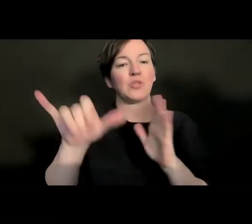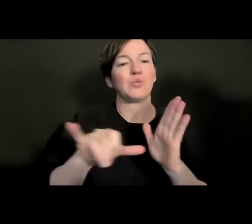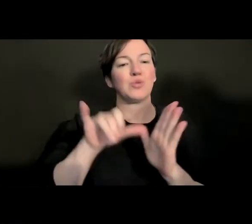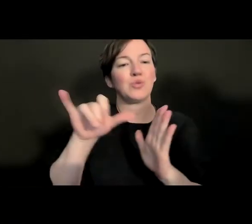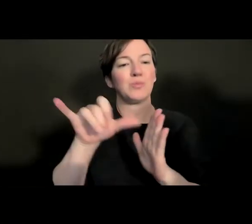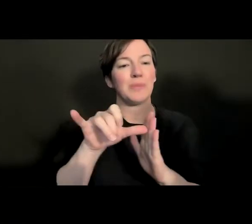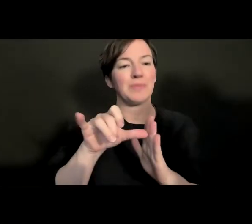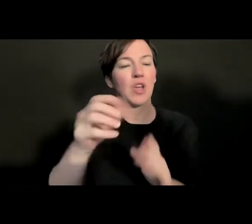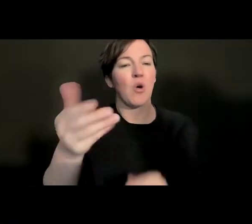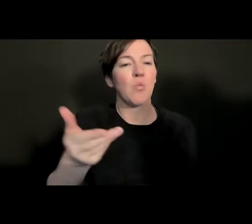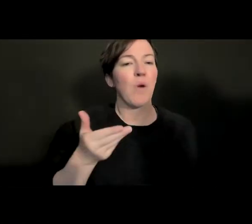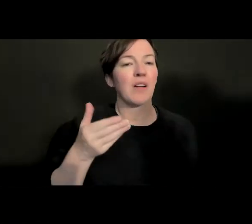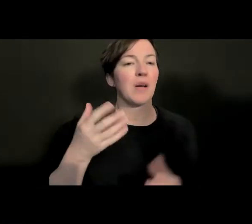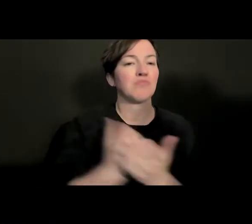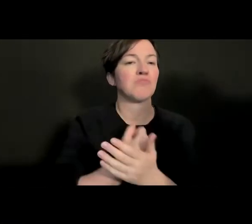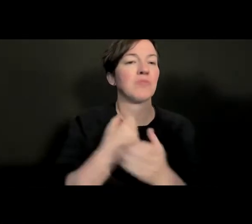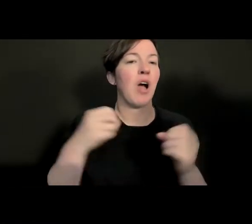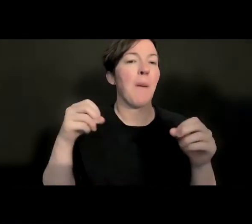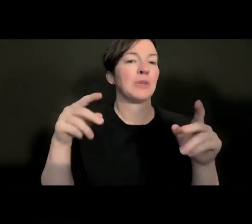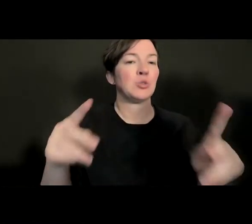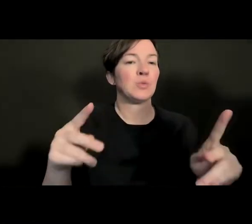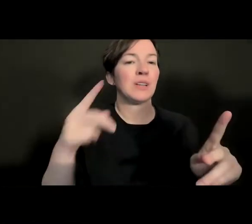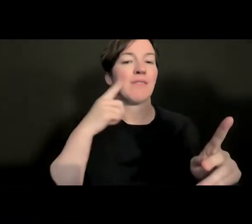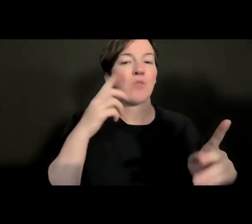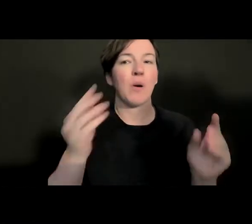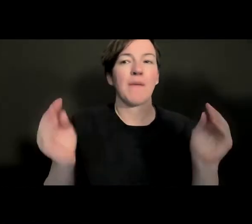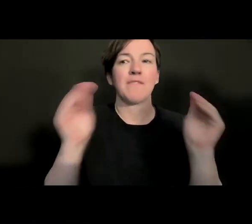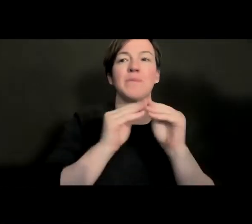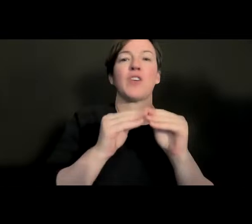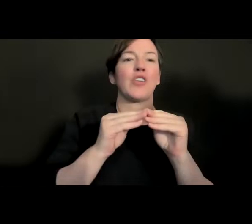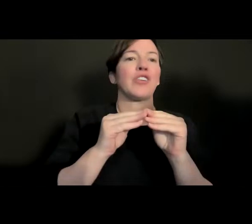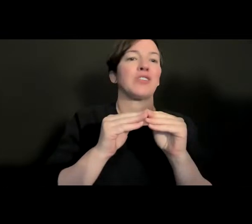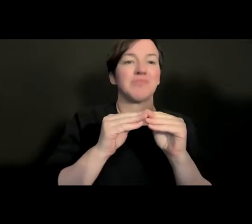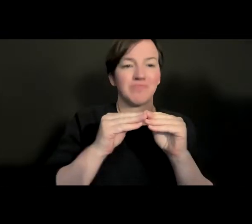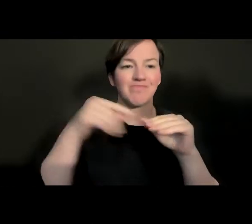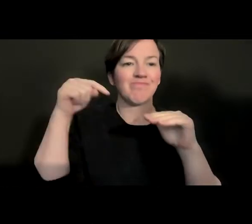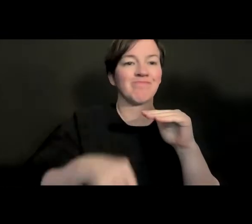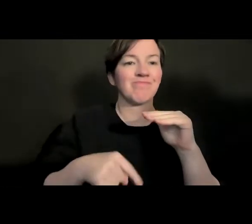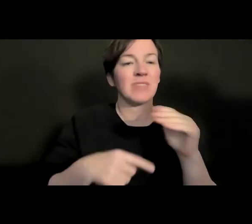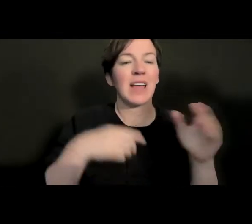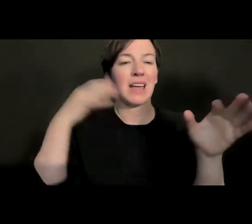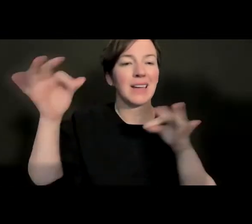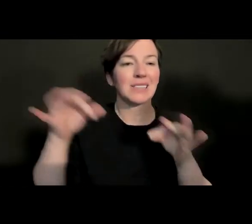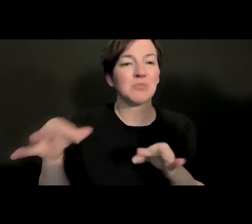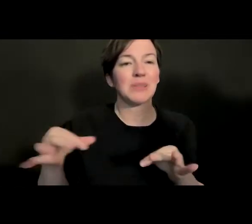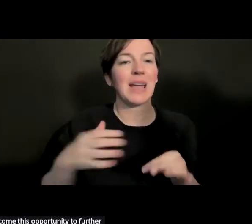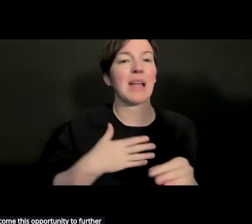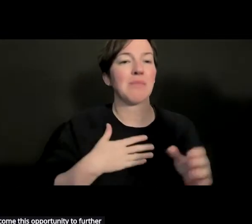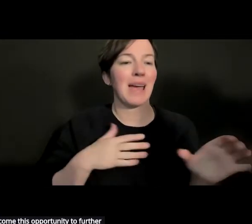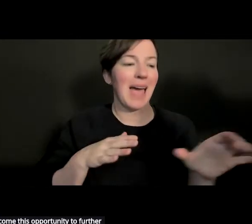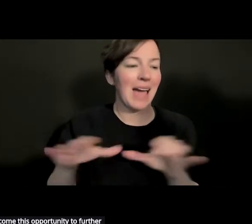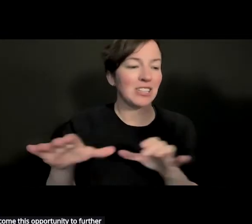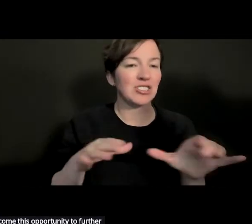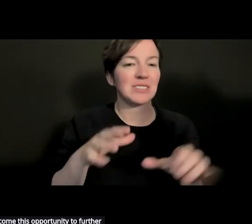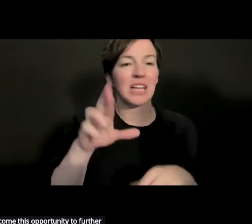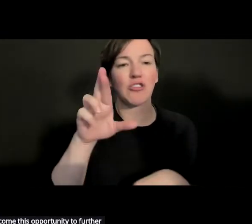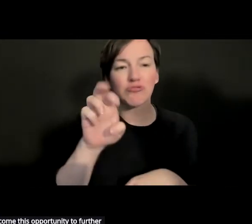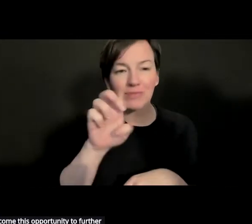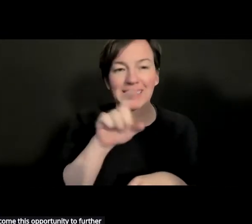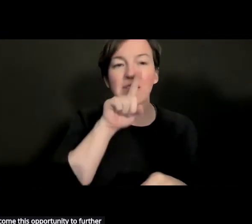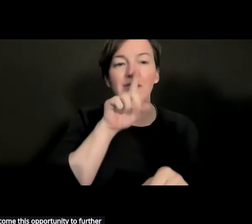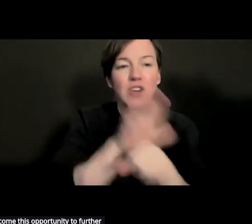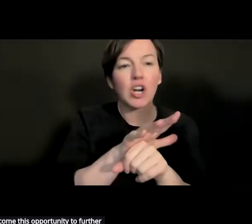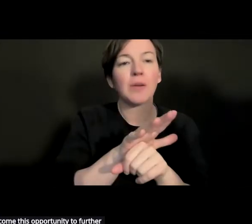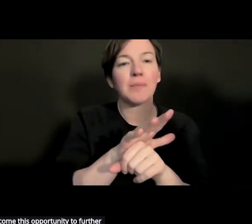I welcome this opportunity to further explain my actions and reaffirm my commitment to